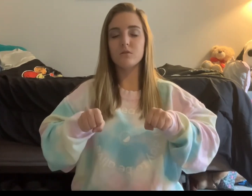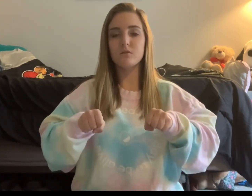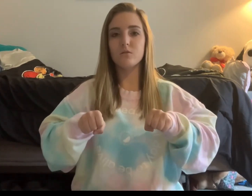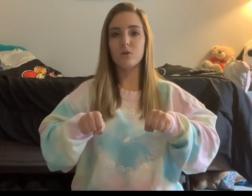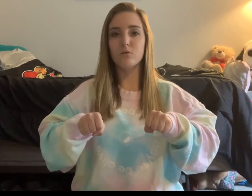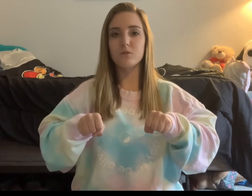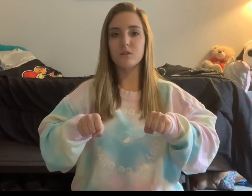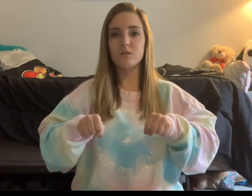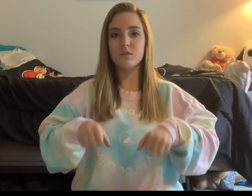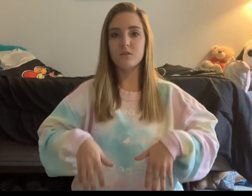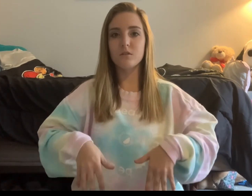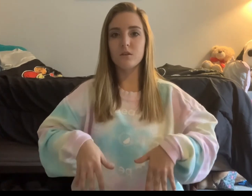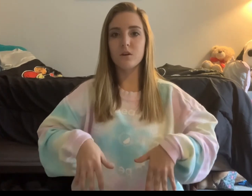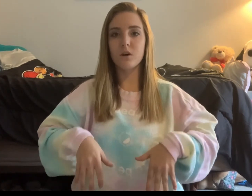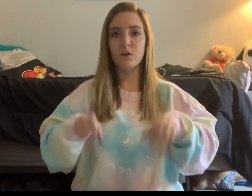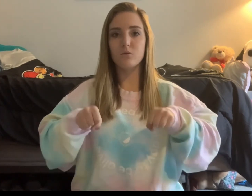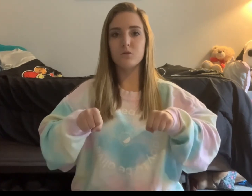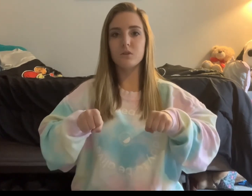or hostess. Host.